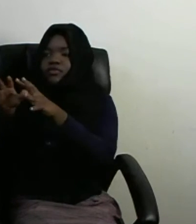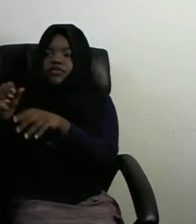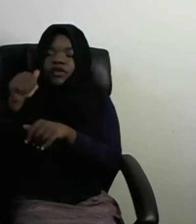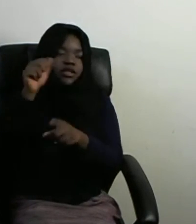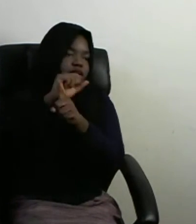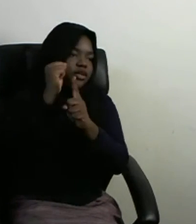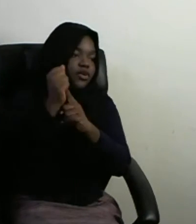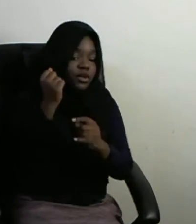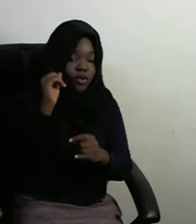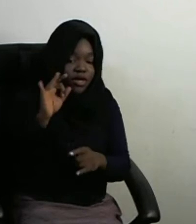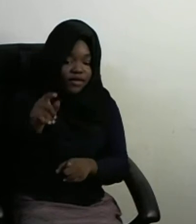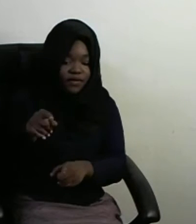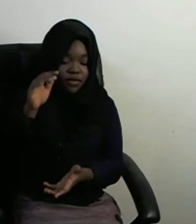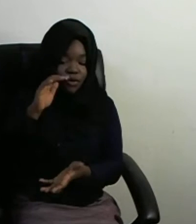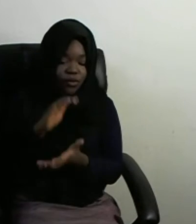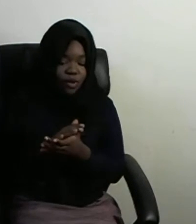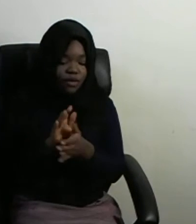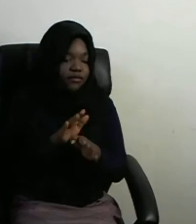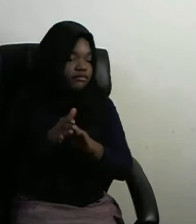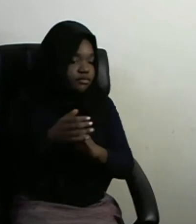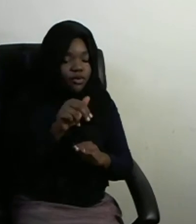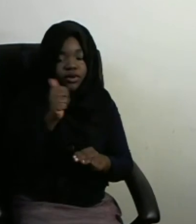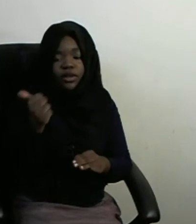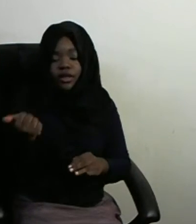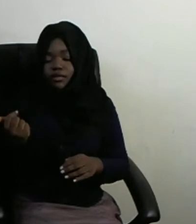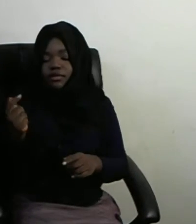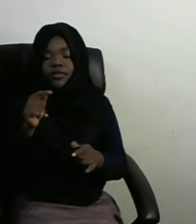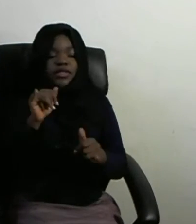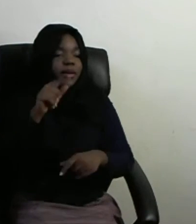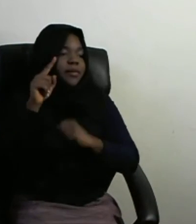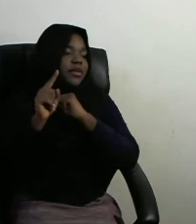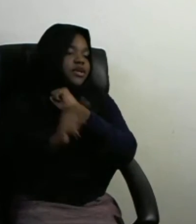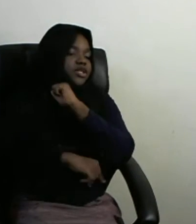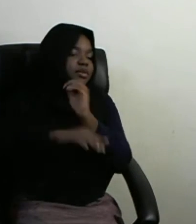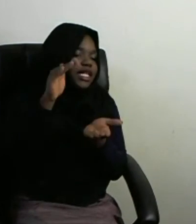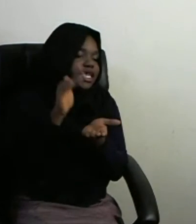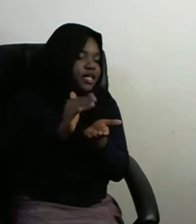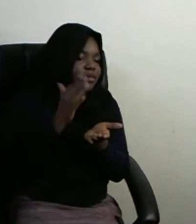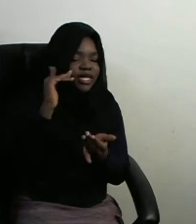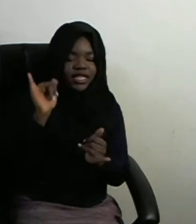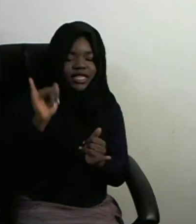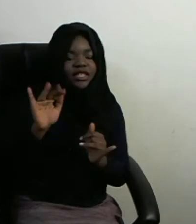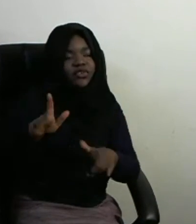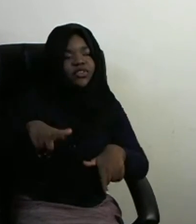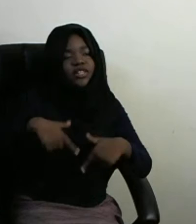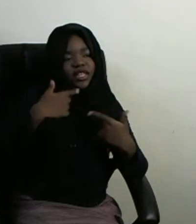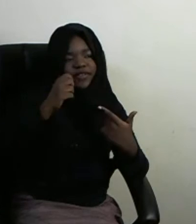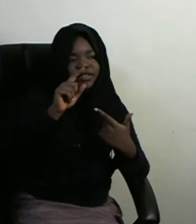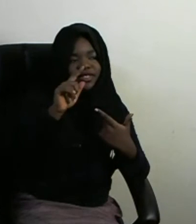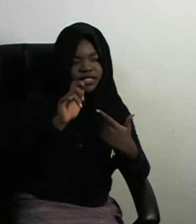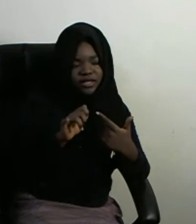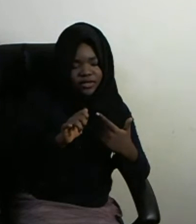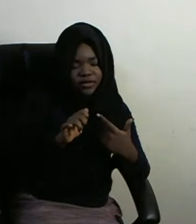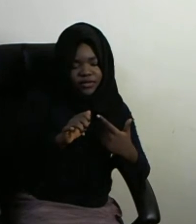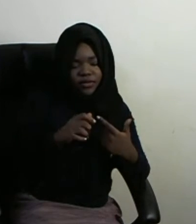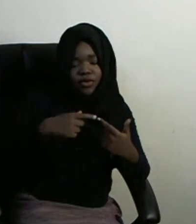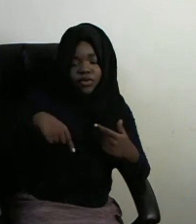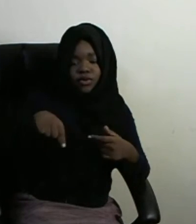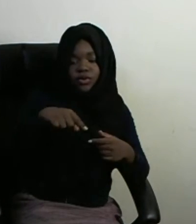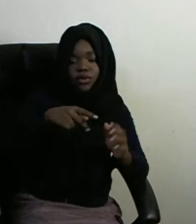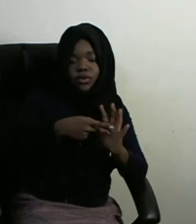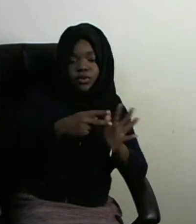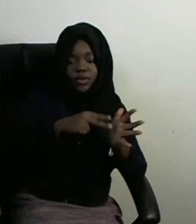like adultery or something, the punishment is less because that has become her lifestyle. So